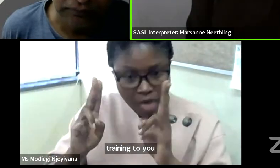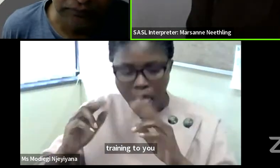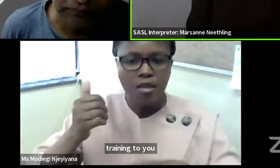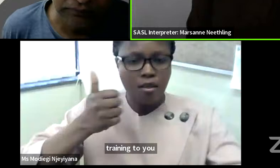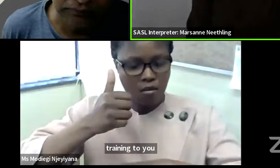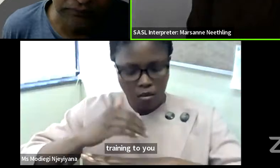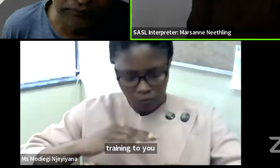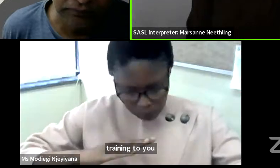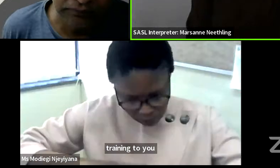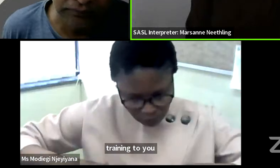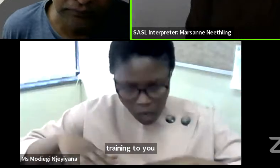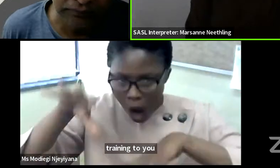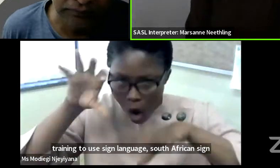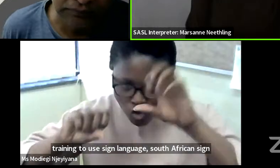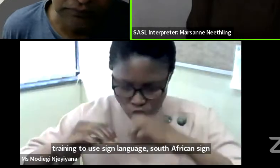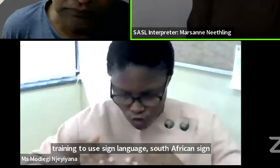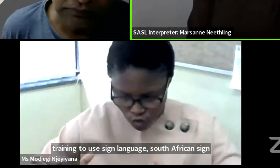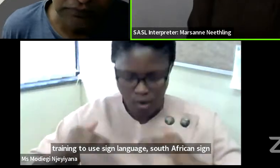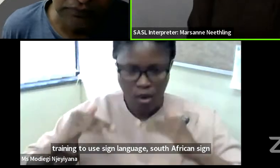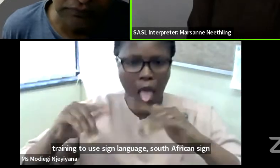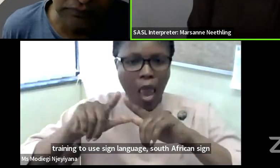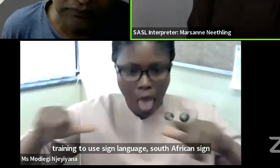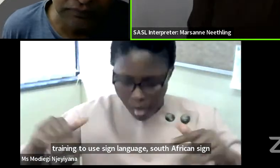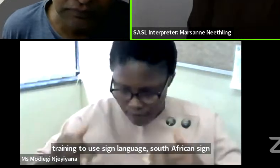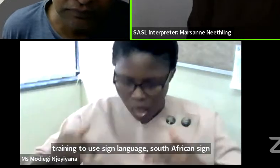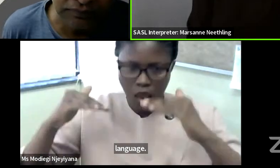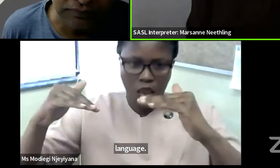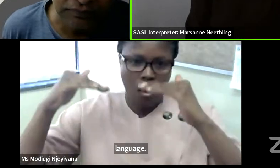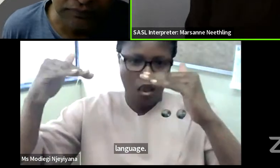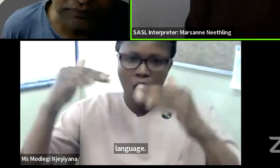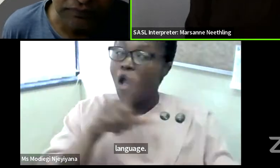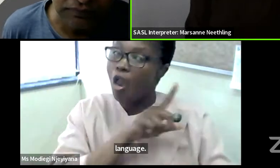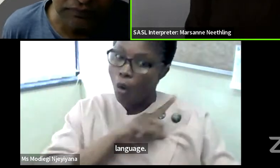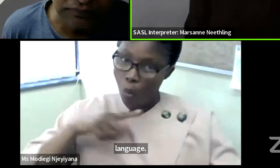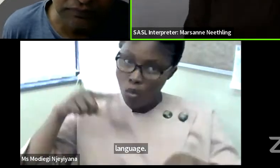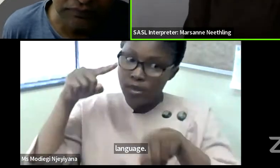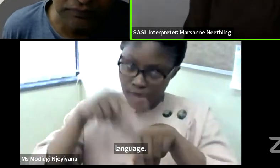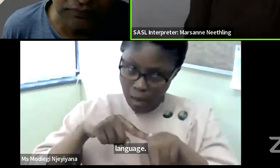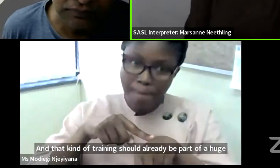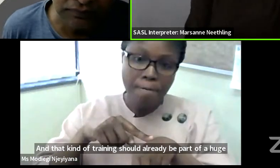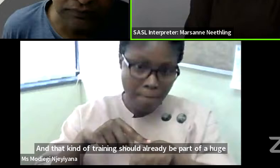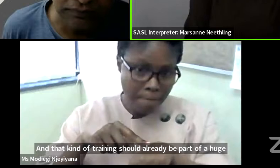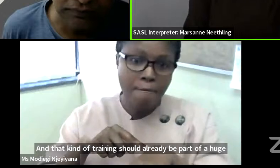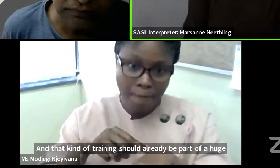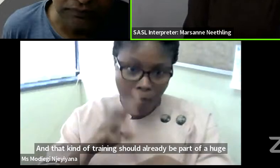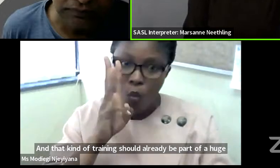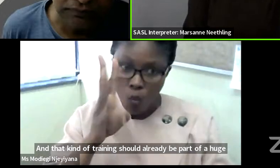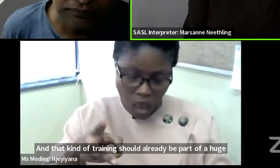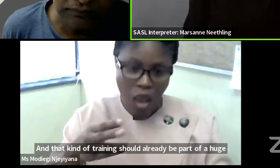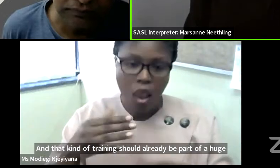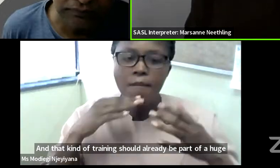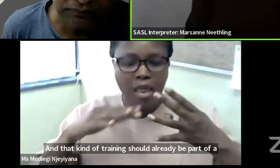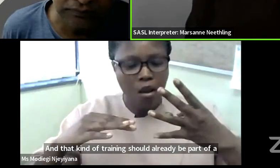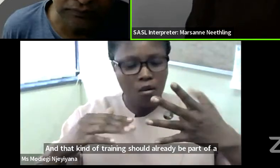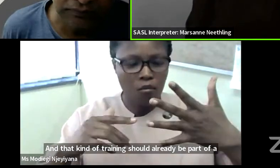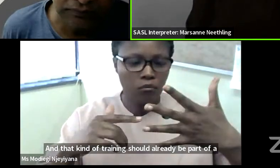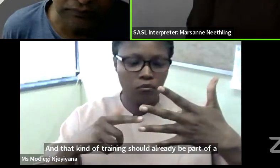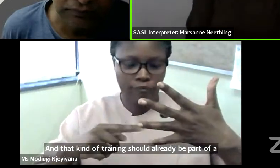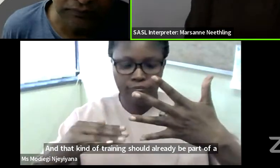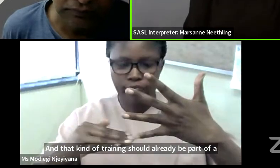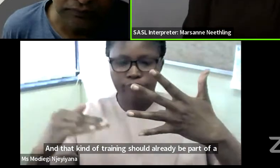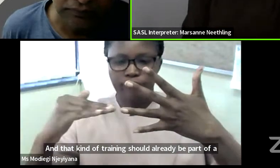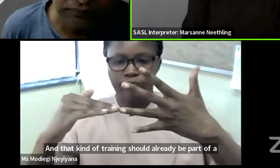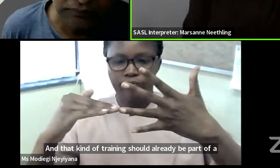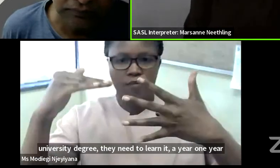Sign Language. And that kind of training should already be part of a university degree. They need to learn it a